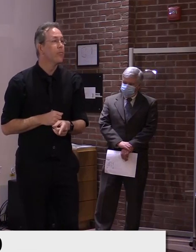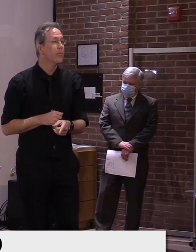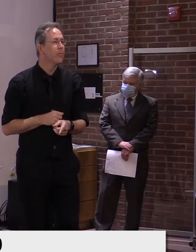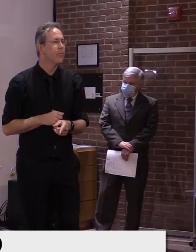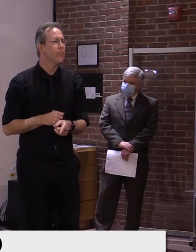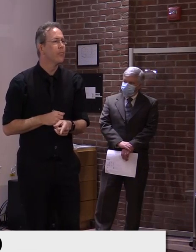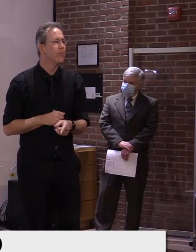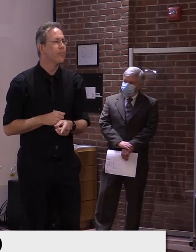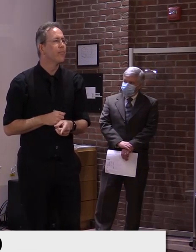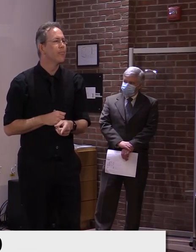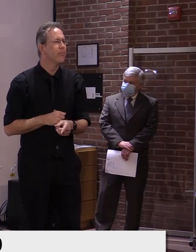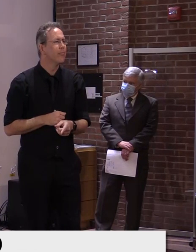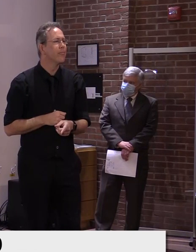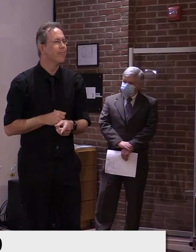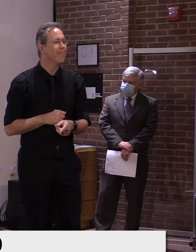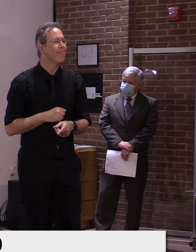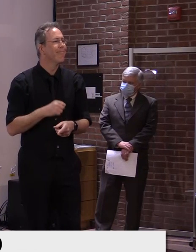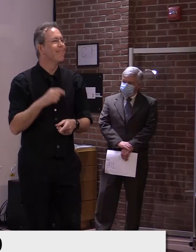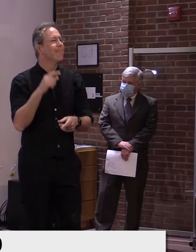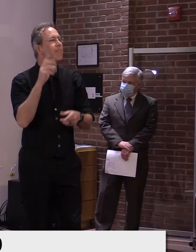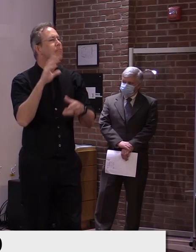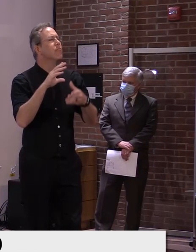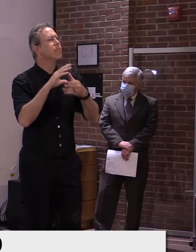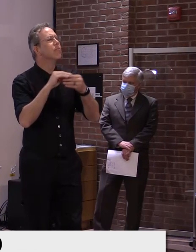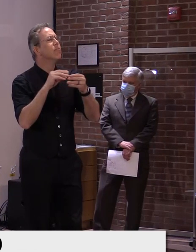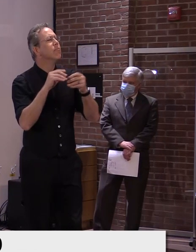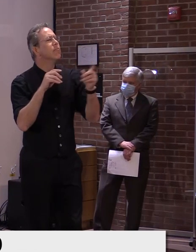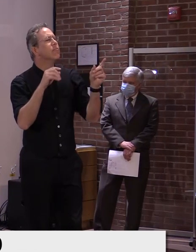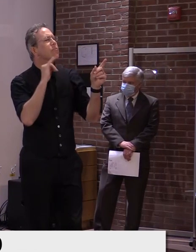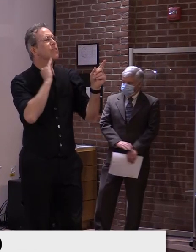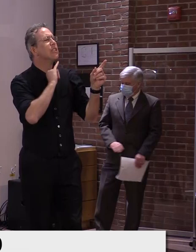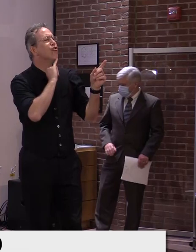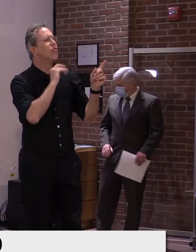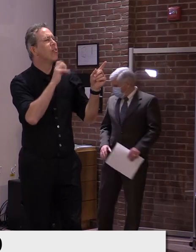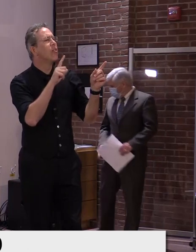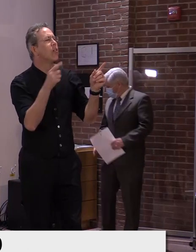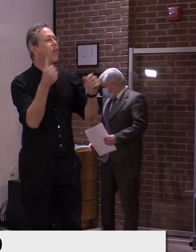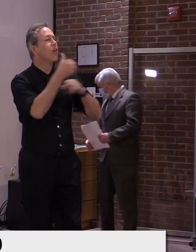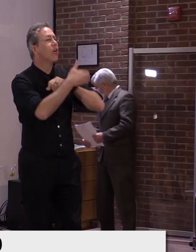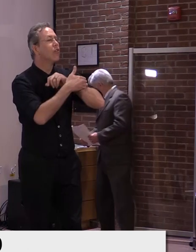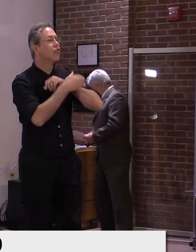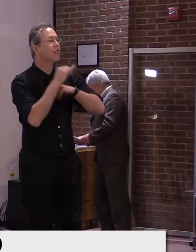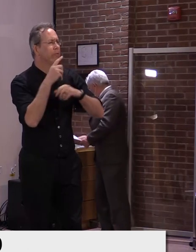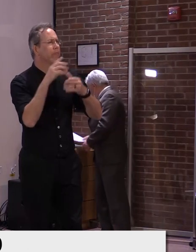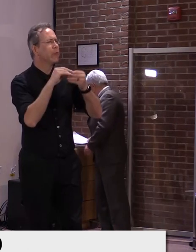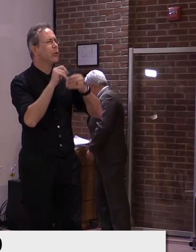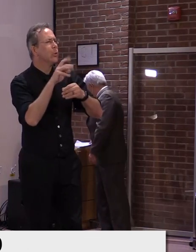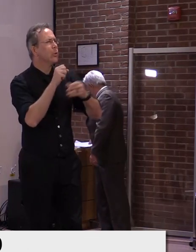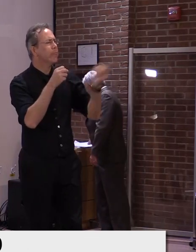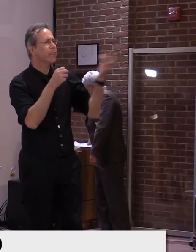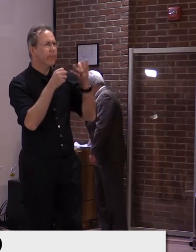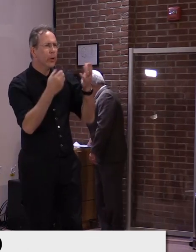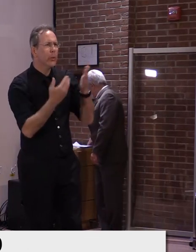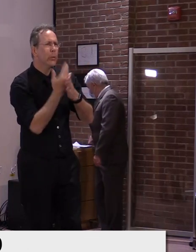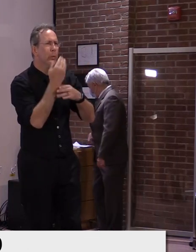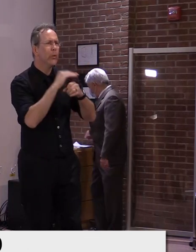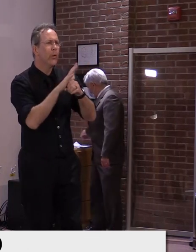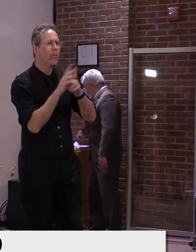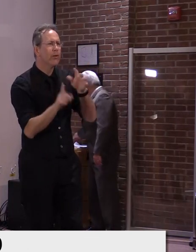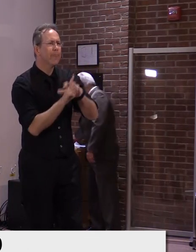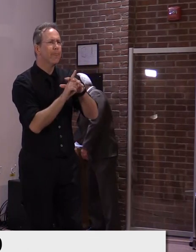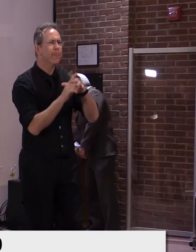variant being able to dodge to some extent, or a little bit anyway. They don't know exactly the